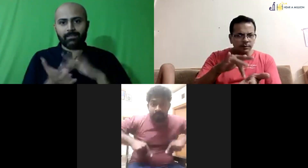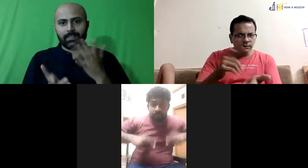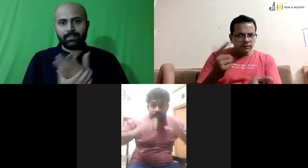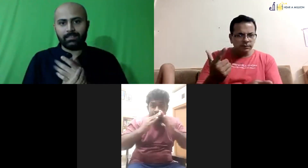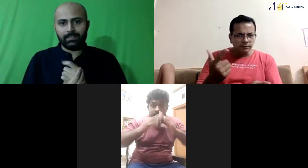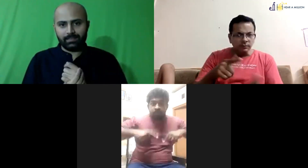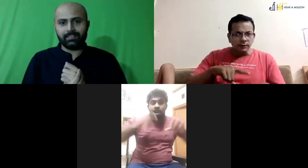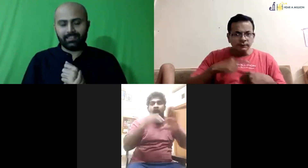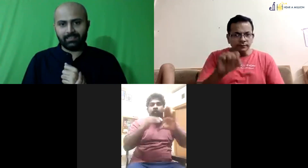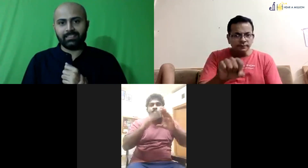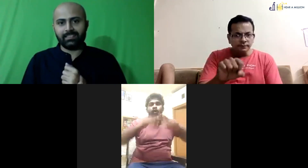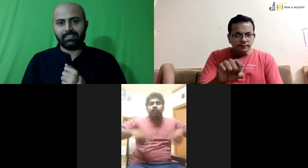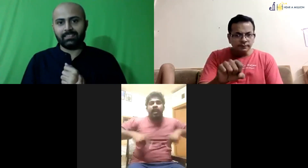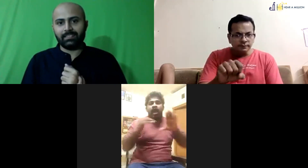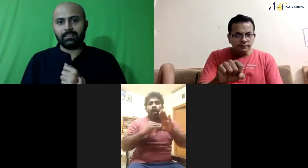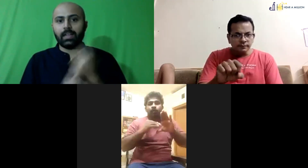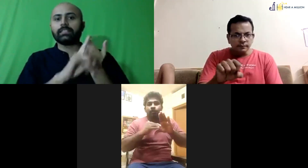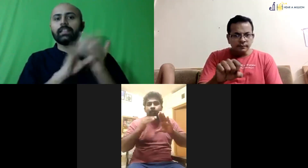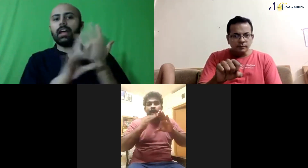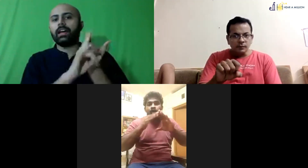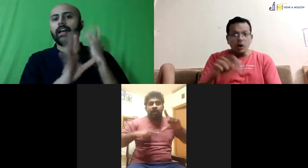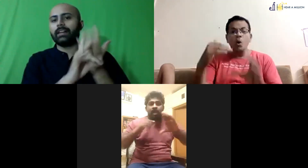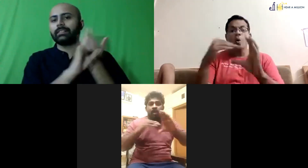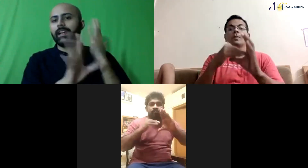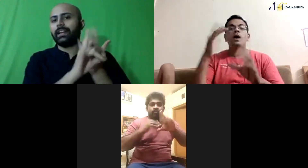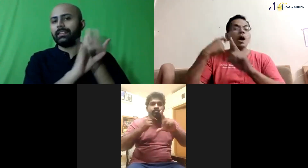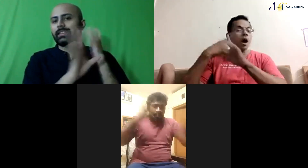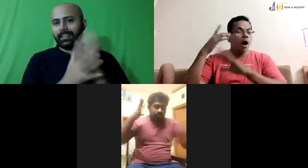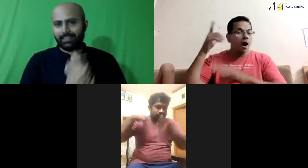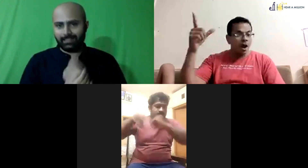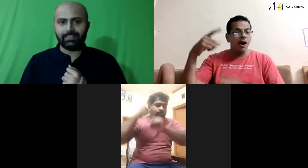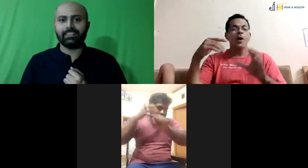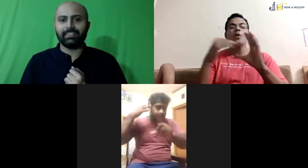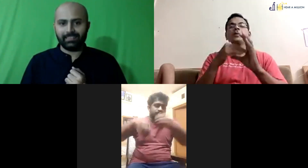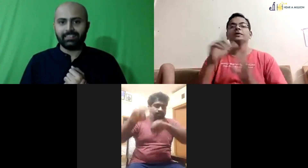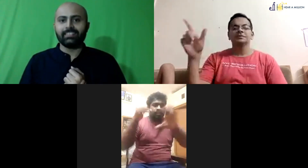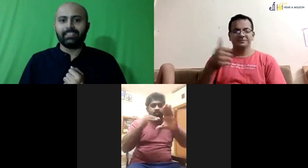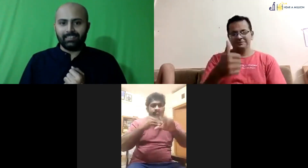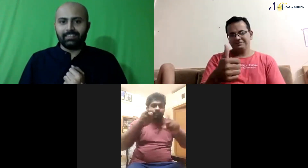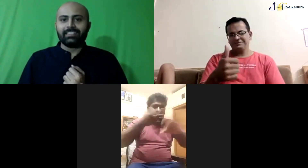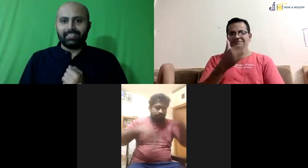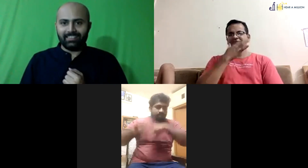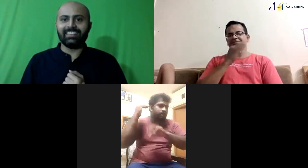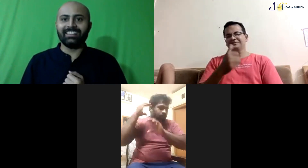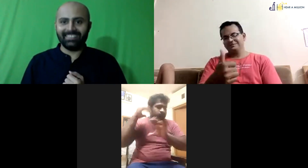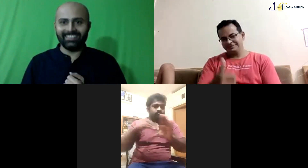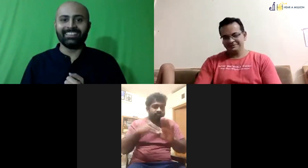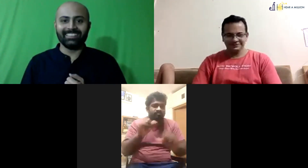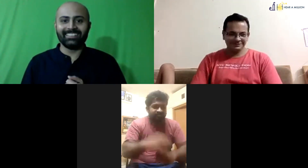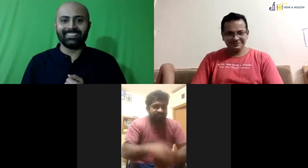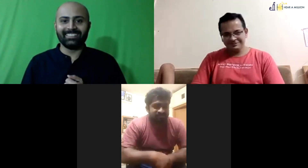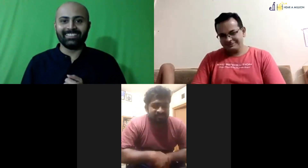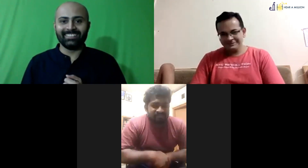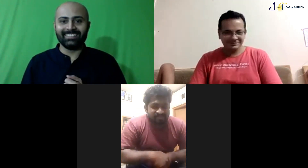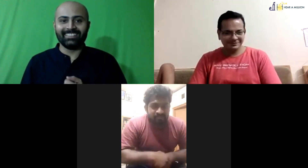short. Where are you from? I am from Kerala. Kerala. Okay, this is time for Kerala. Okay,